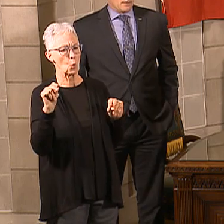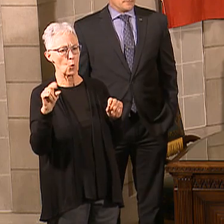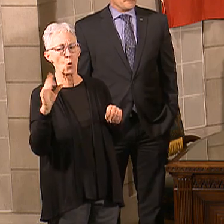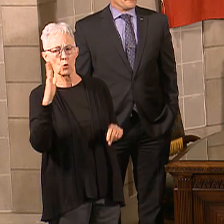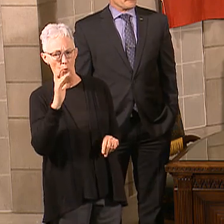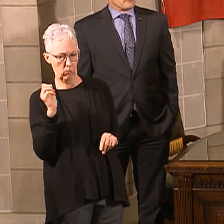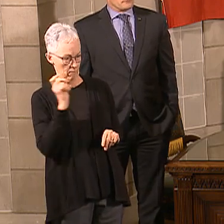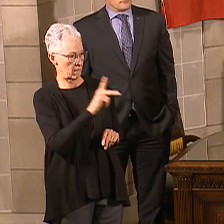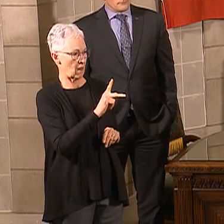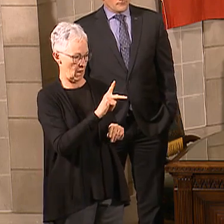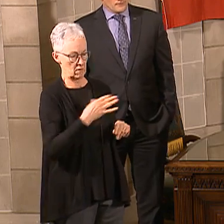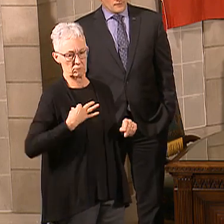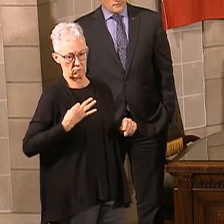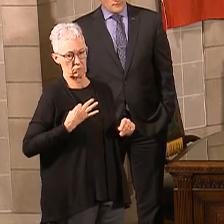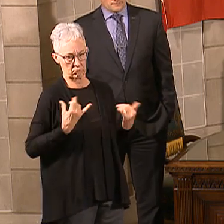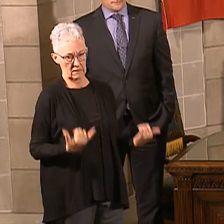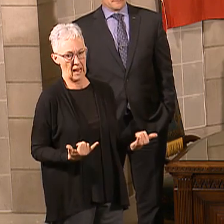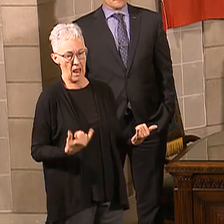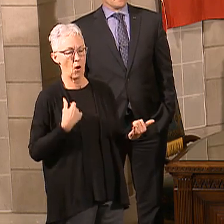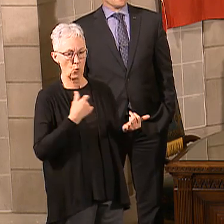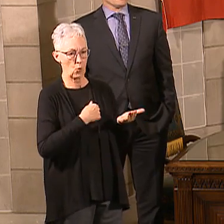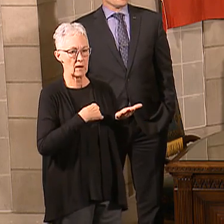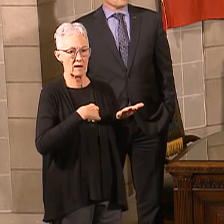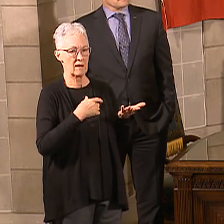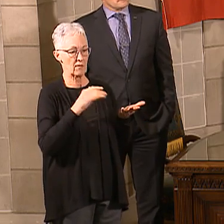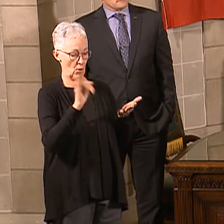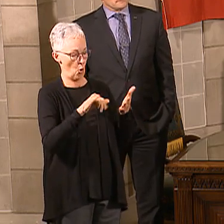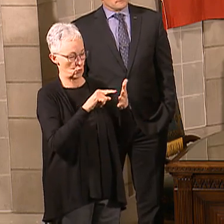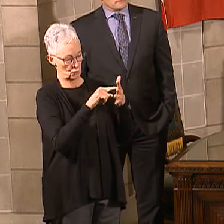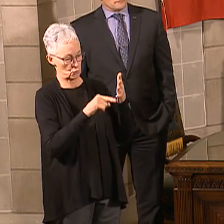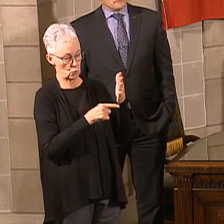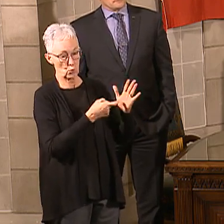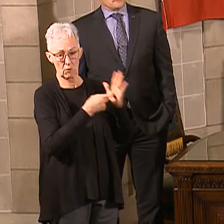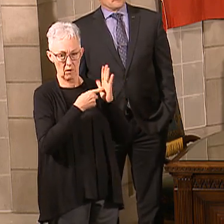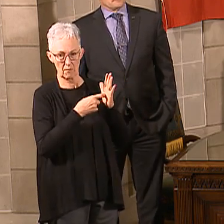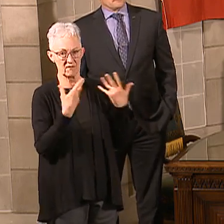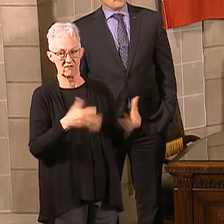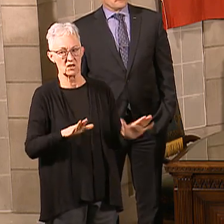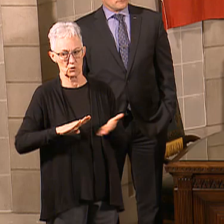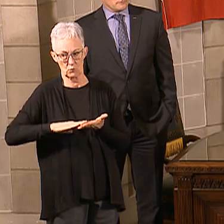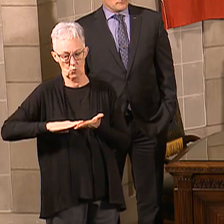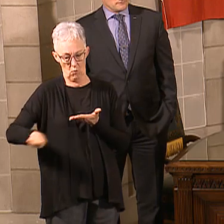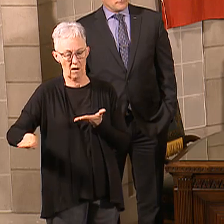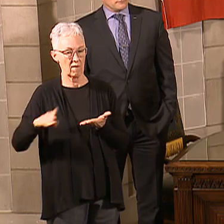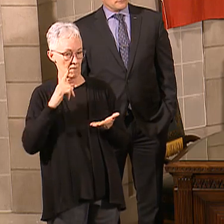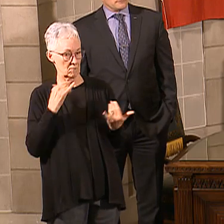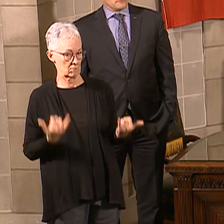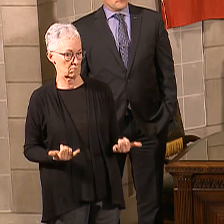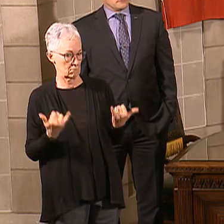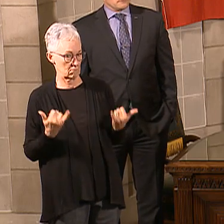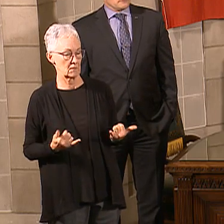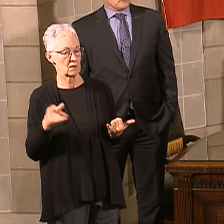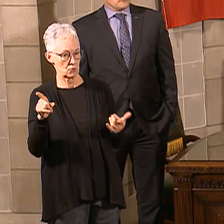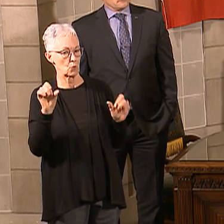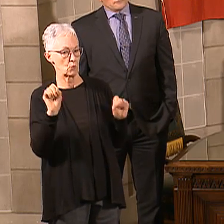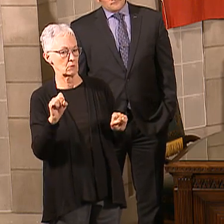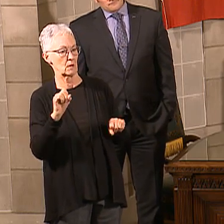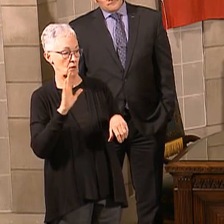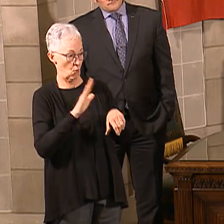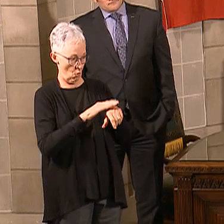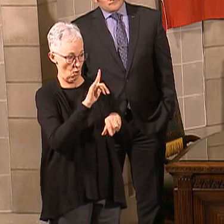requirements. It was our mistake. It is fixed. Please go back online now and reapply for those unemployment benefits if you're,